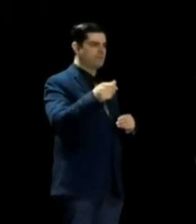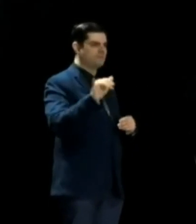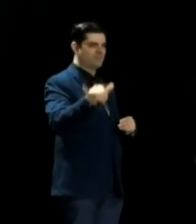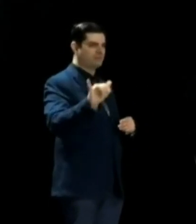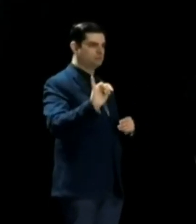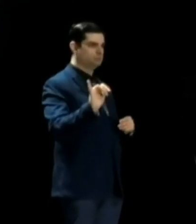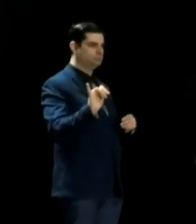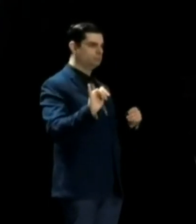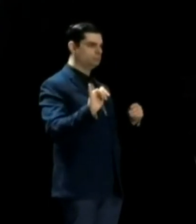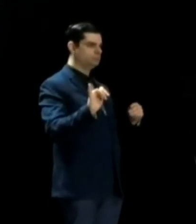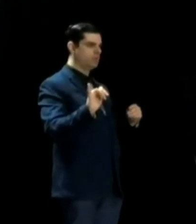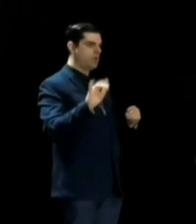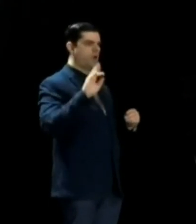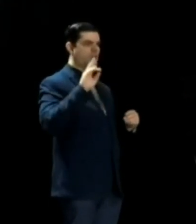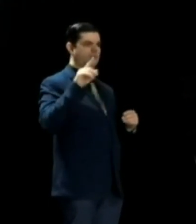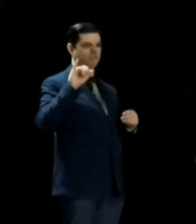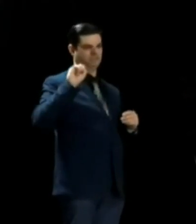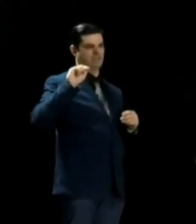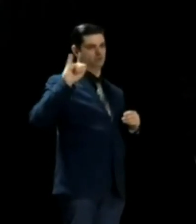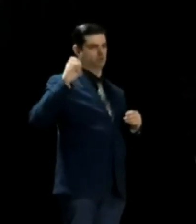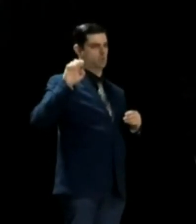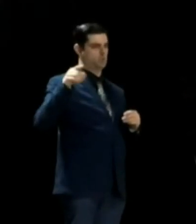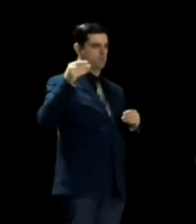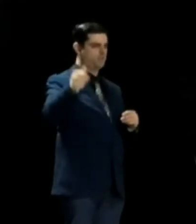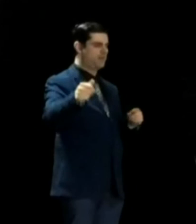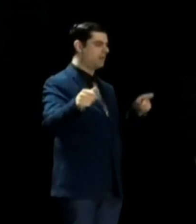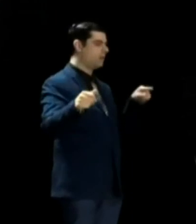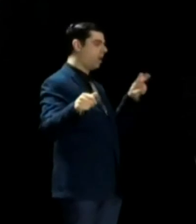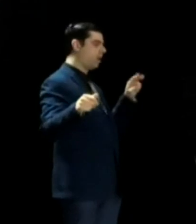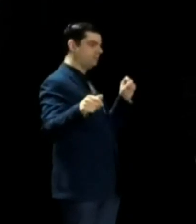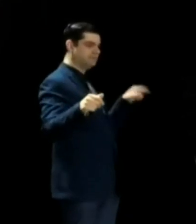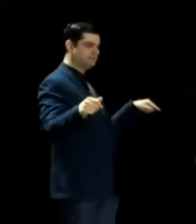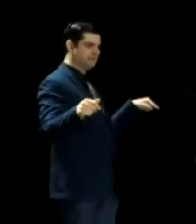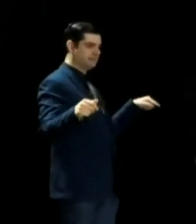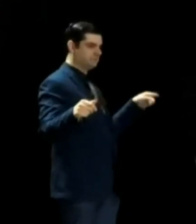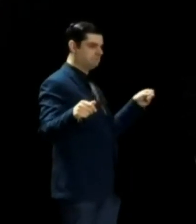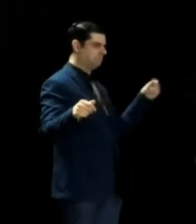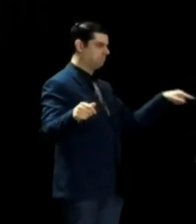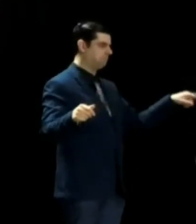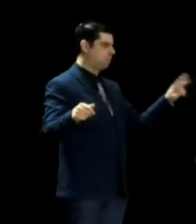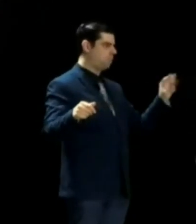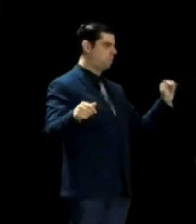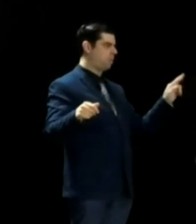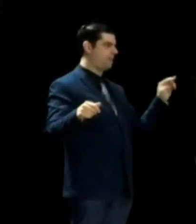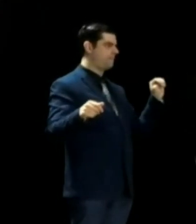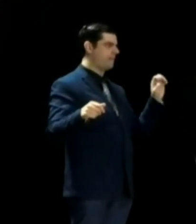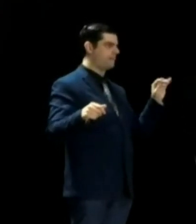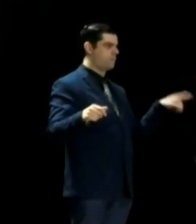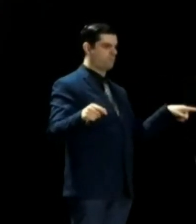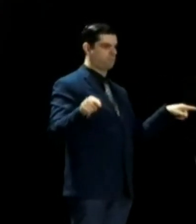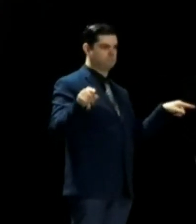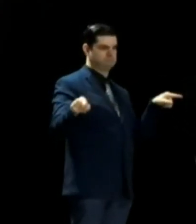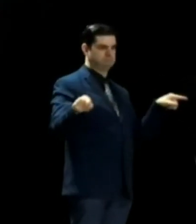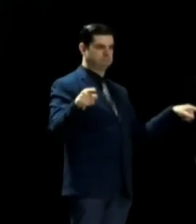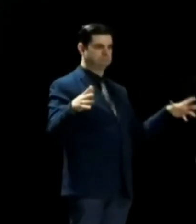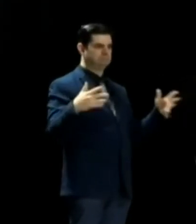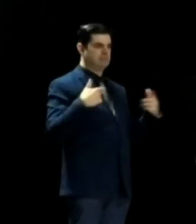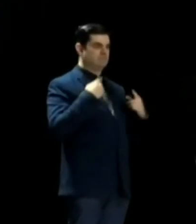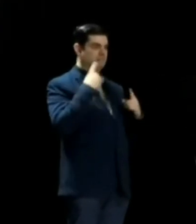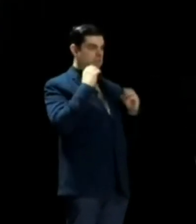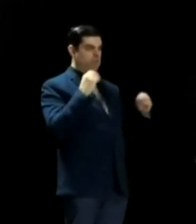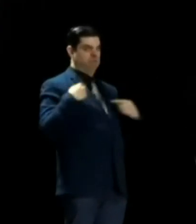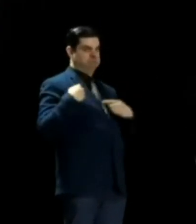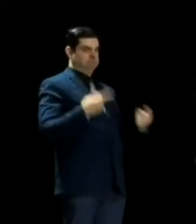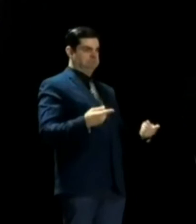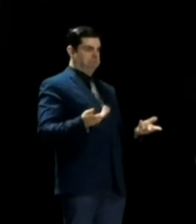So certainly Dr. Corona has not called me on any of that, and I would